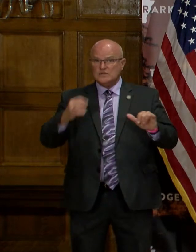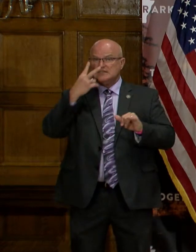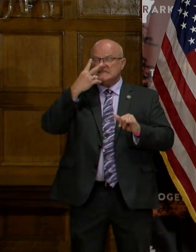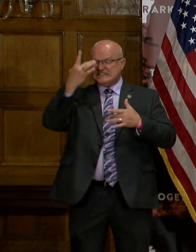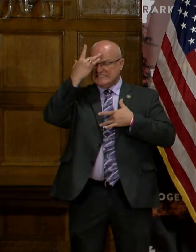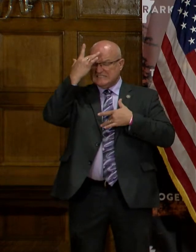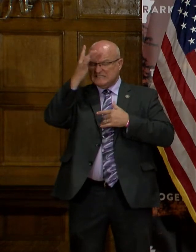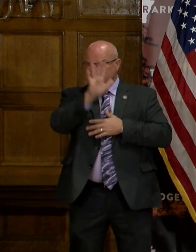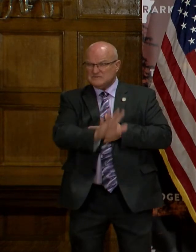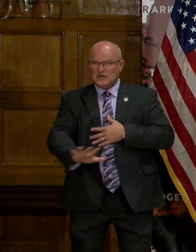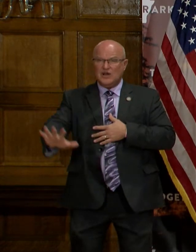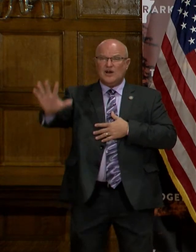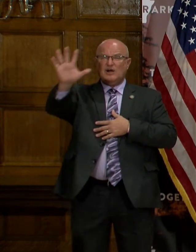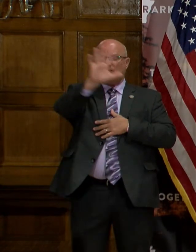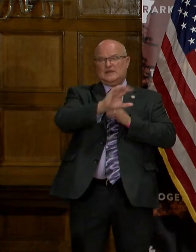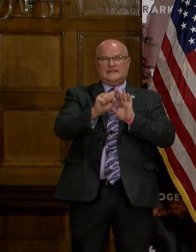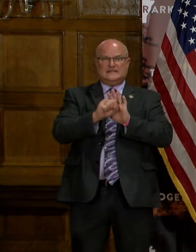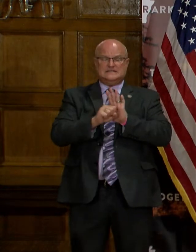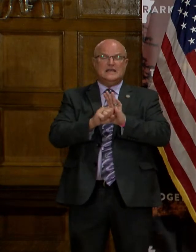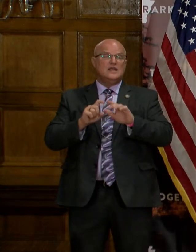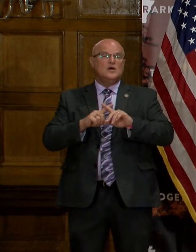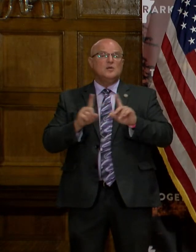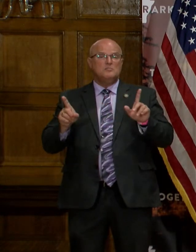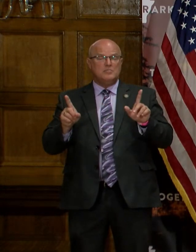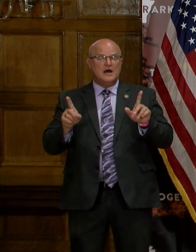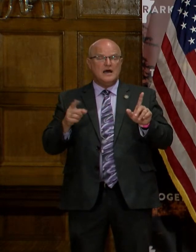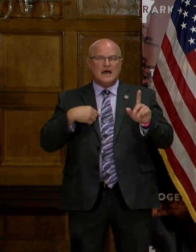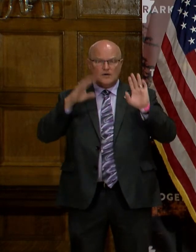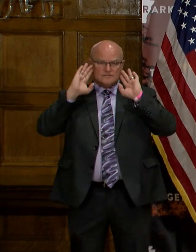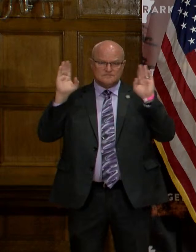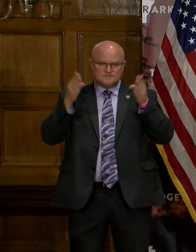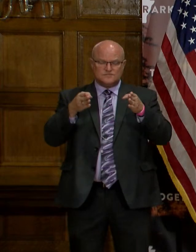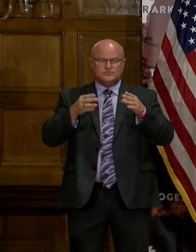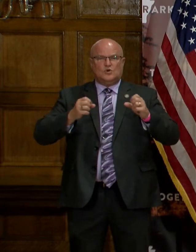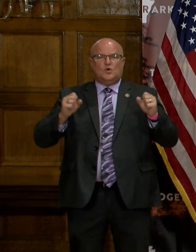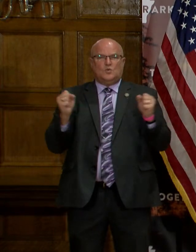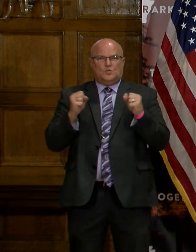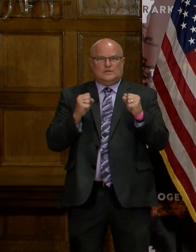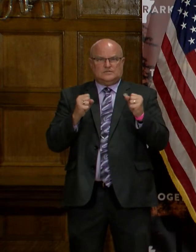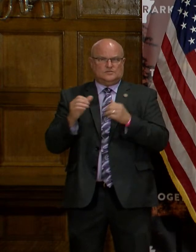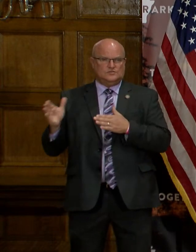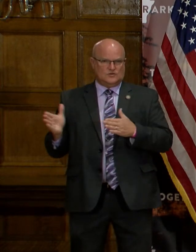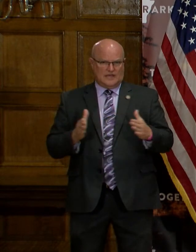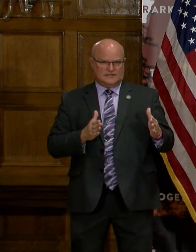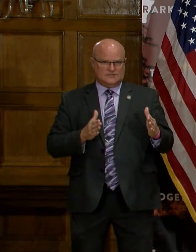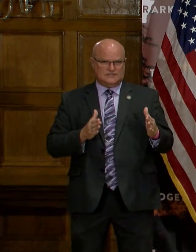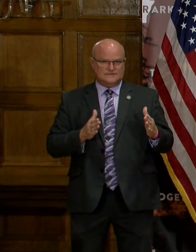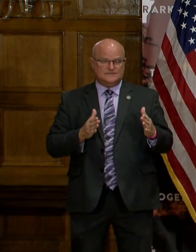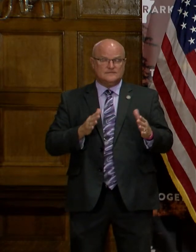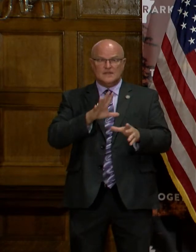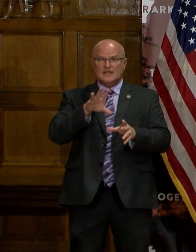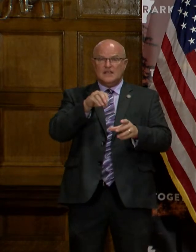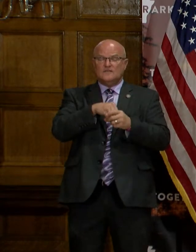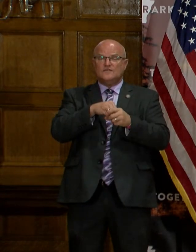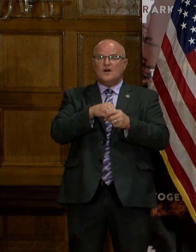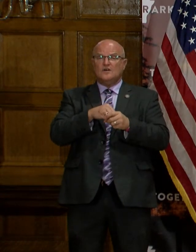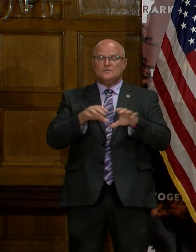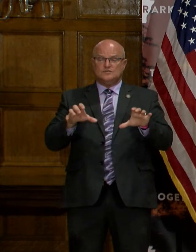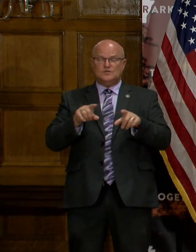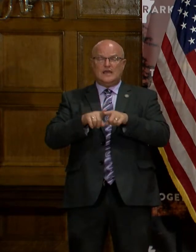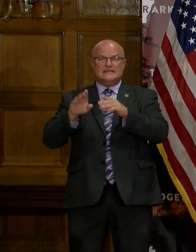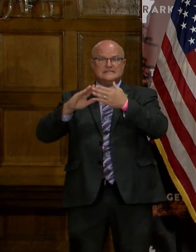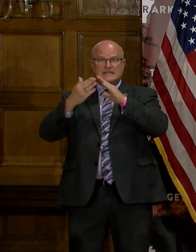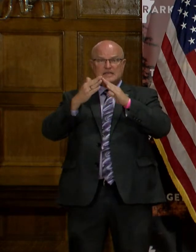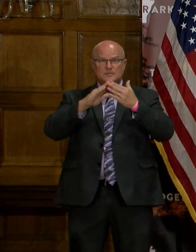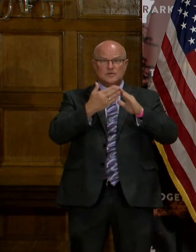disease across the state, but I want to really turn to our winter strategy. It involves not only what we do as a